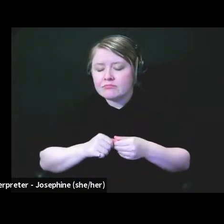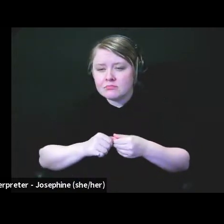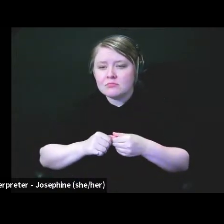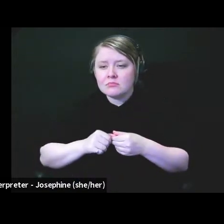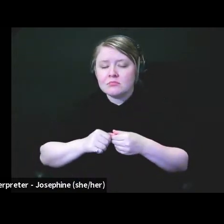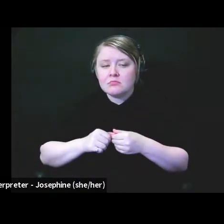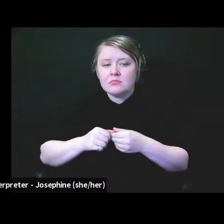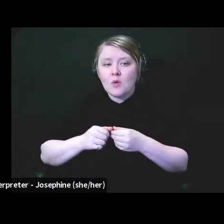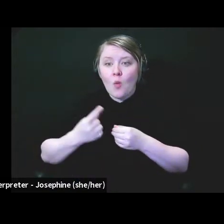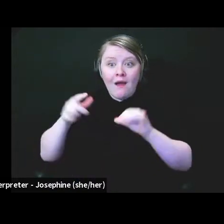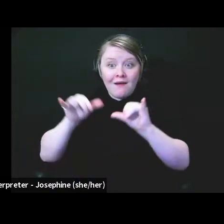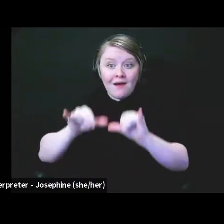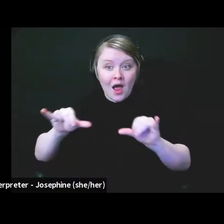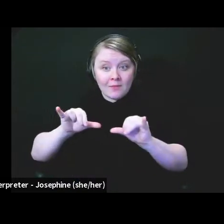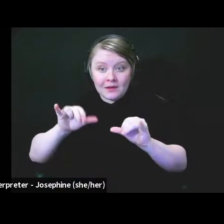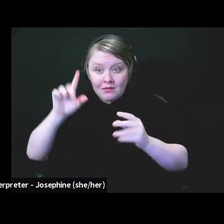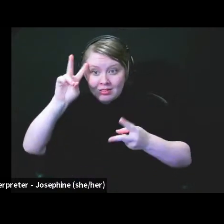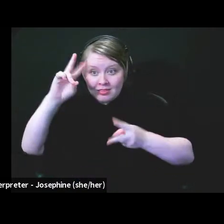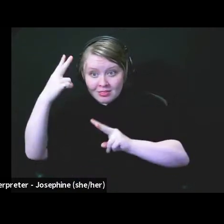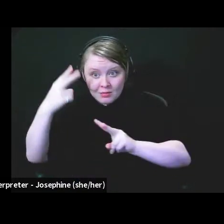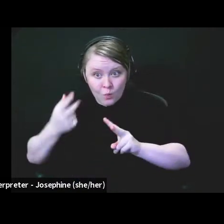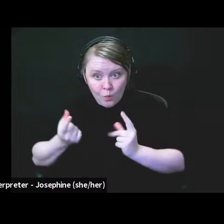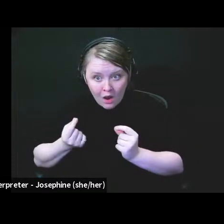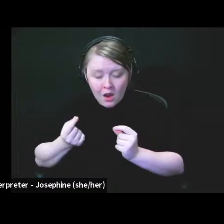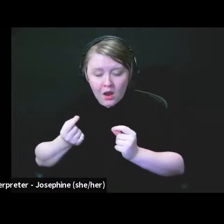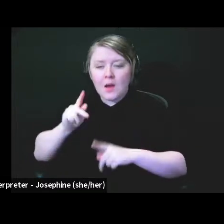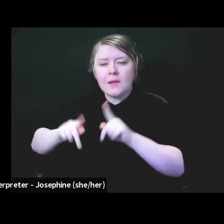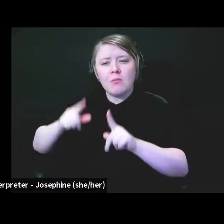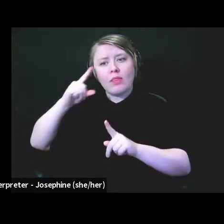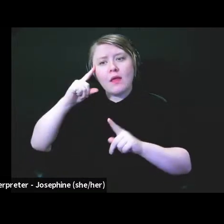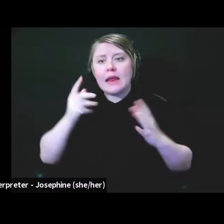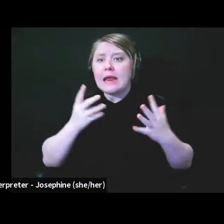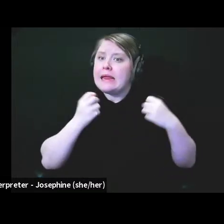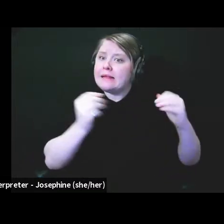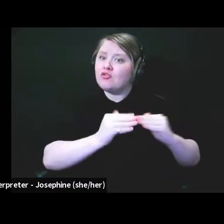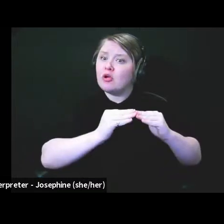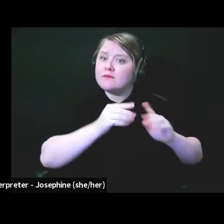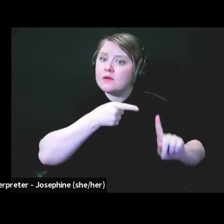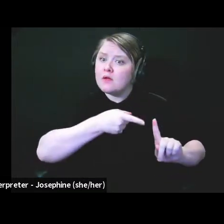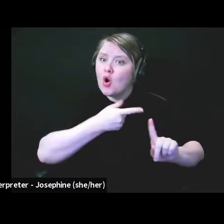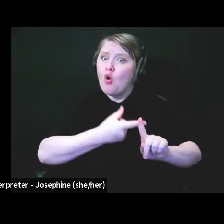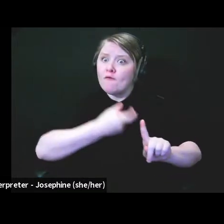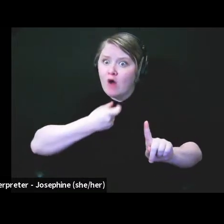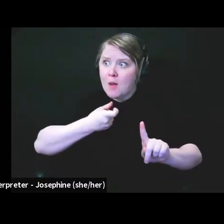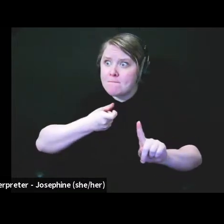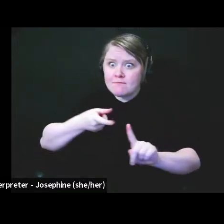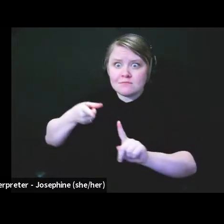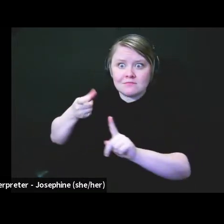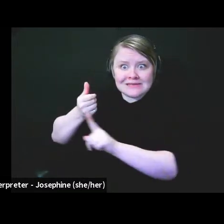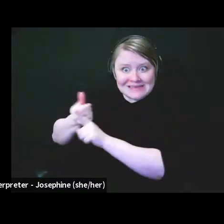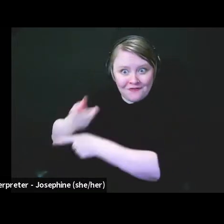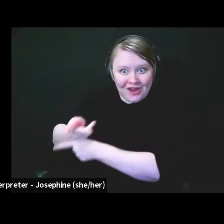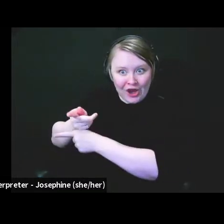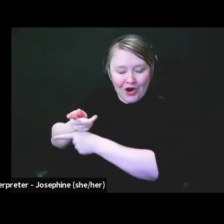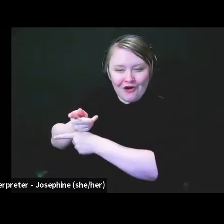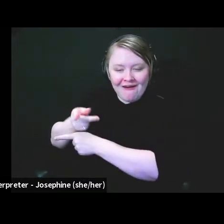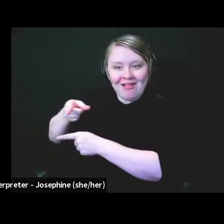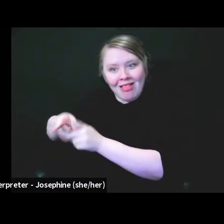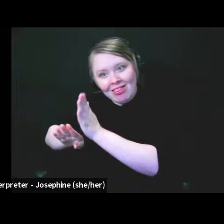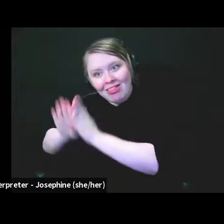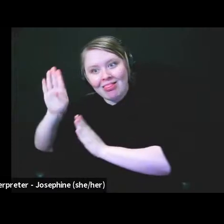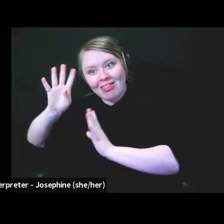the common misconceptions that I find is that people think that healing justice came from the self-care conversation movement